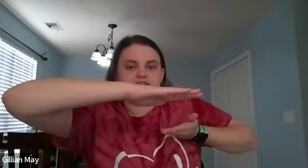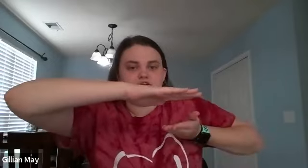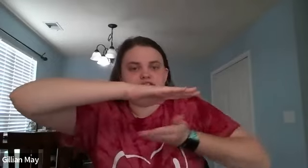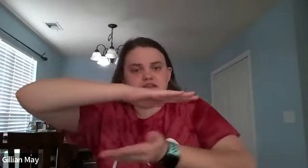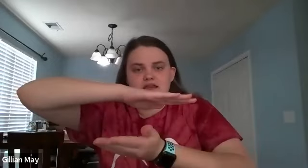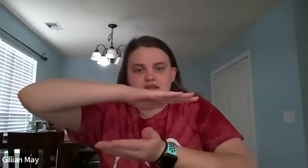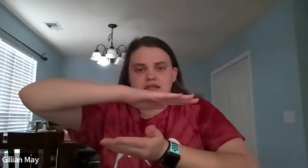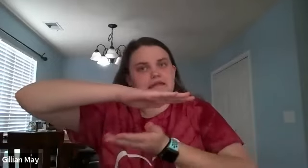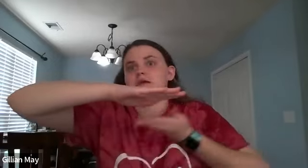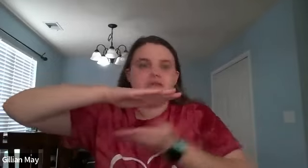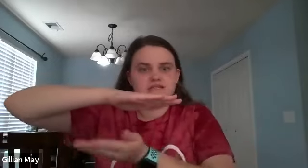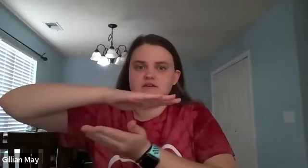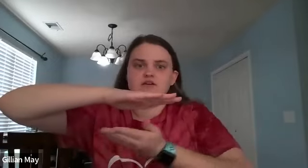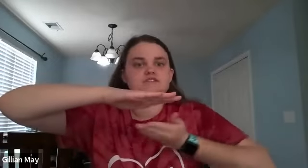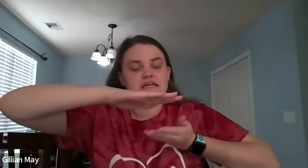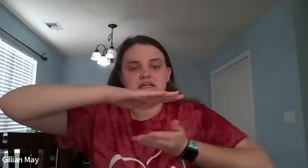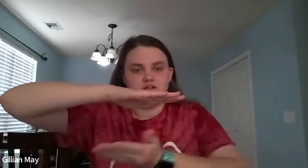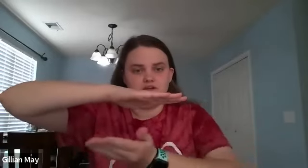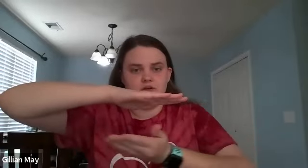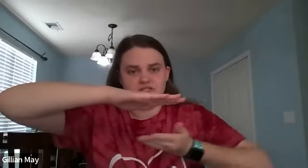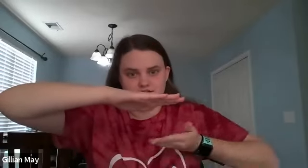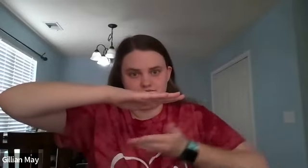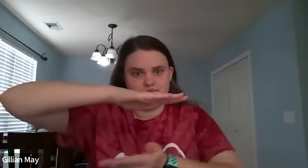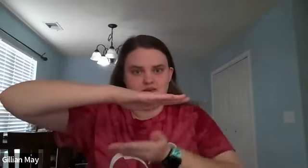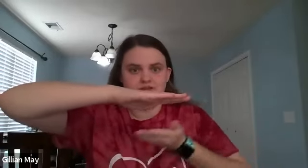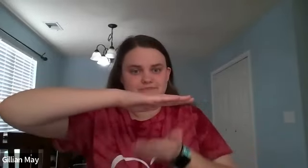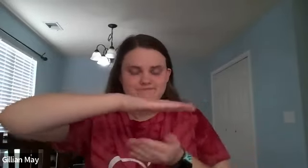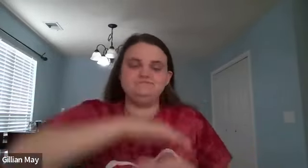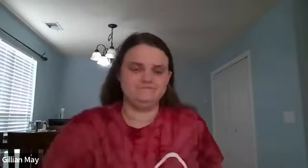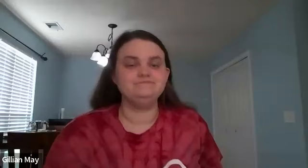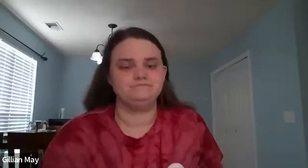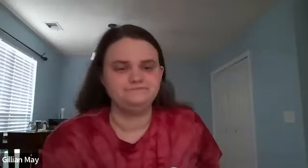like you're sliding in like a pizza, or you're sliding in your dish oven.